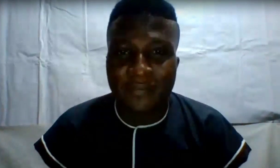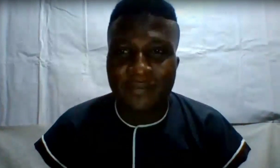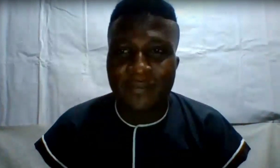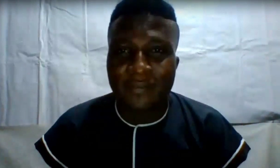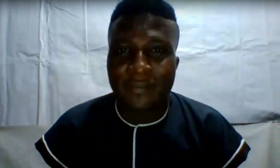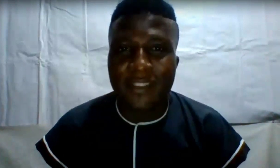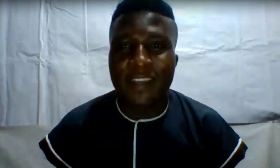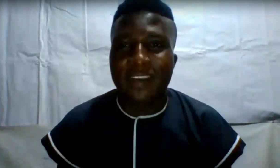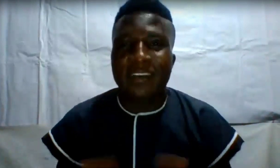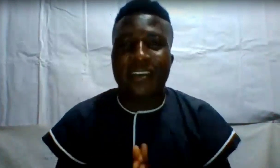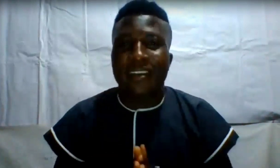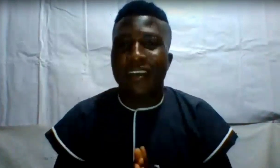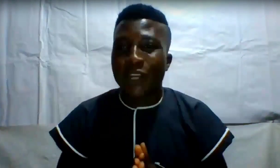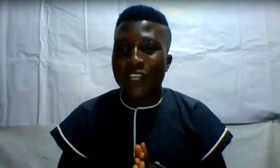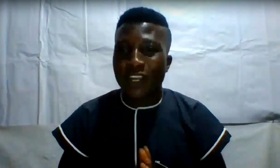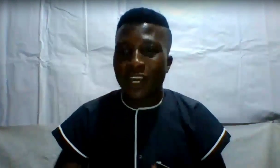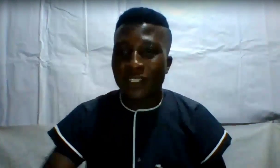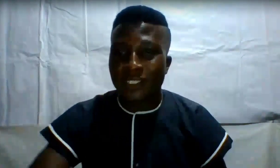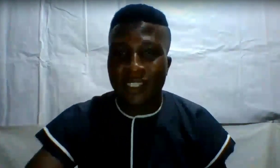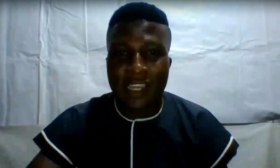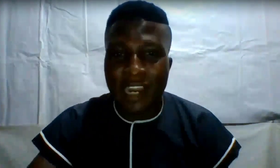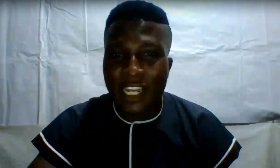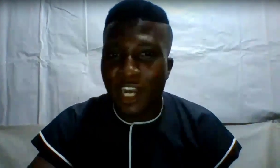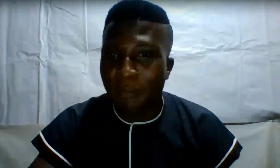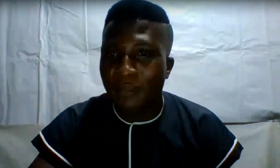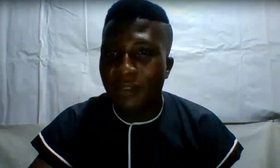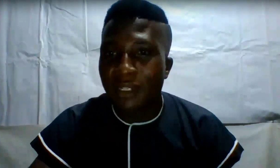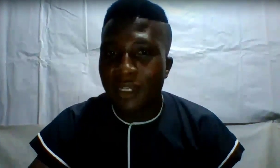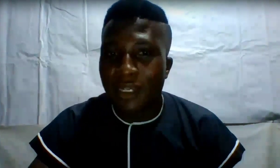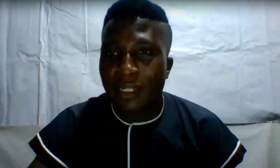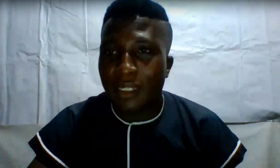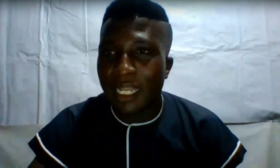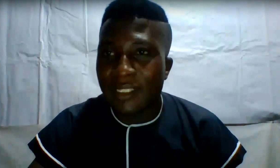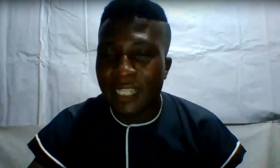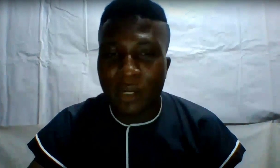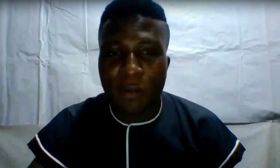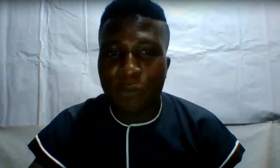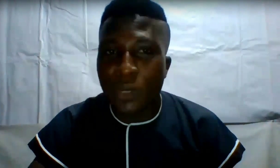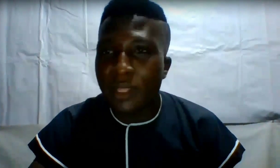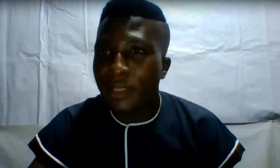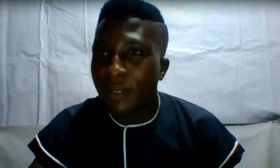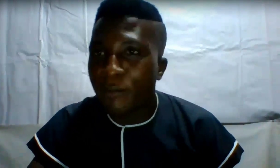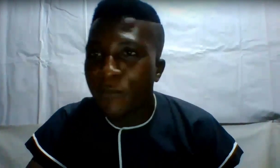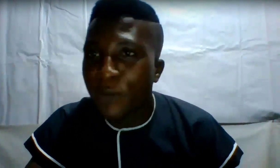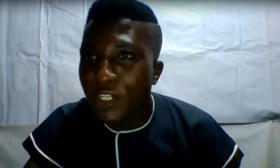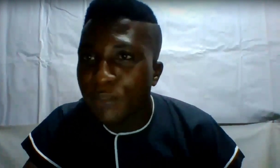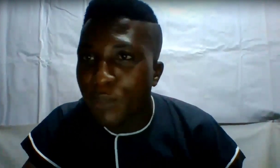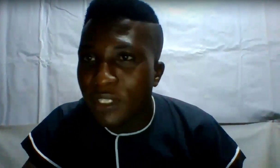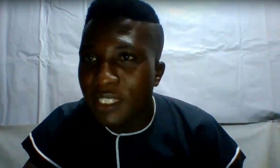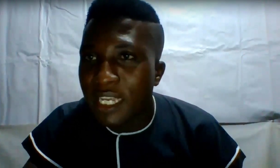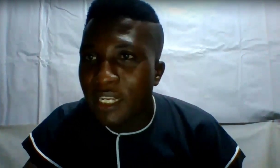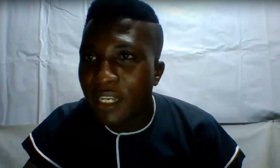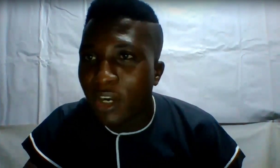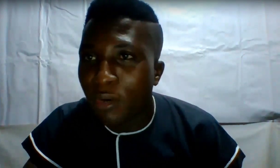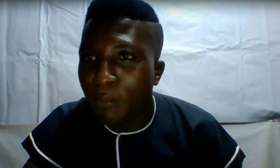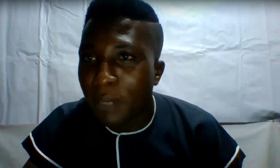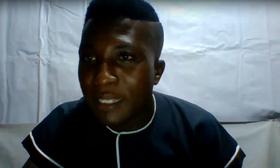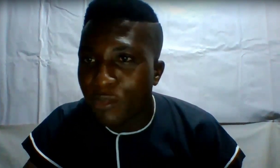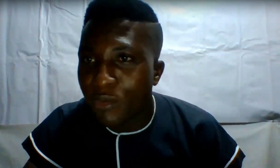Ready or not, here I come. Let's start off with the first person on my screen here. I'm seeing